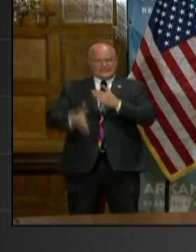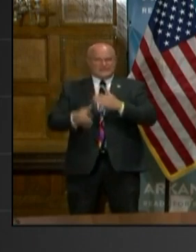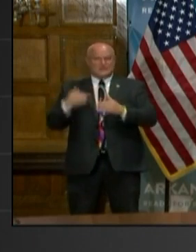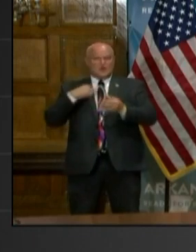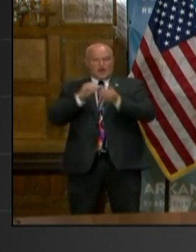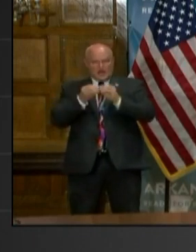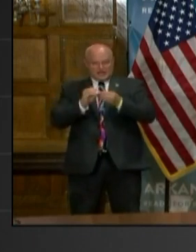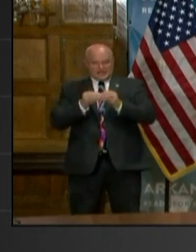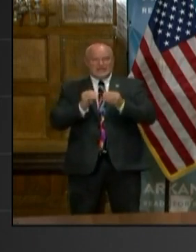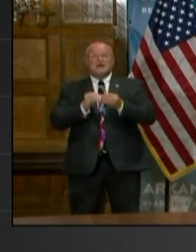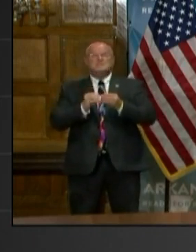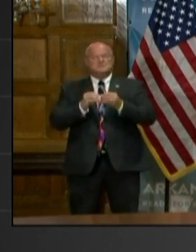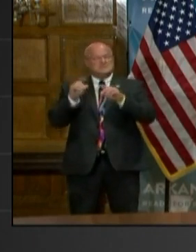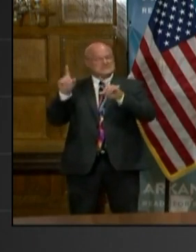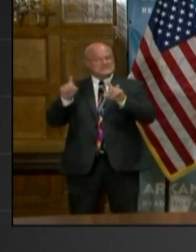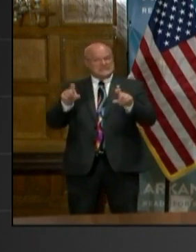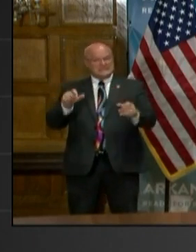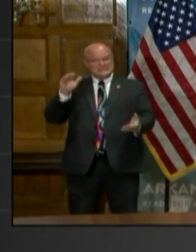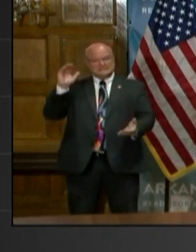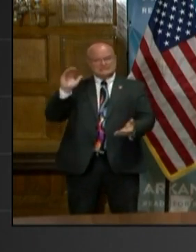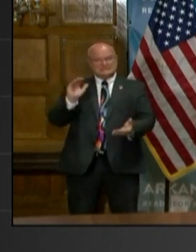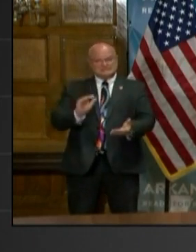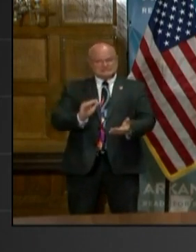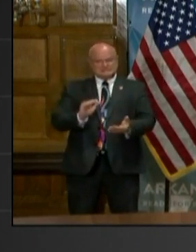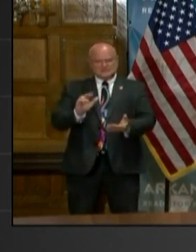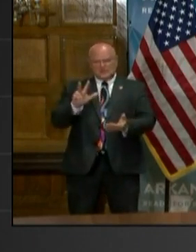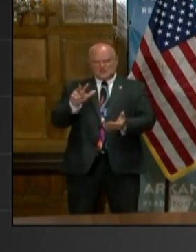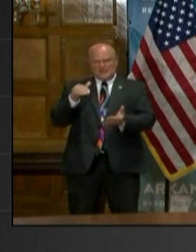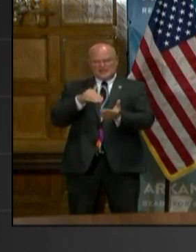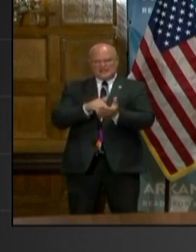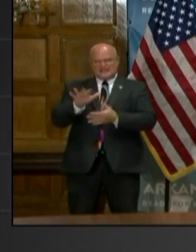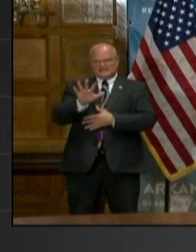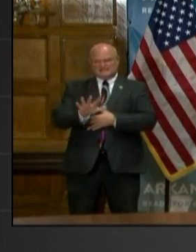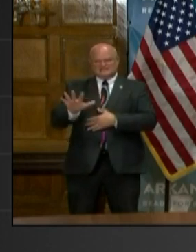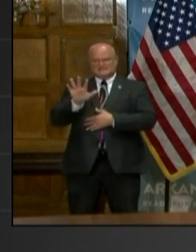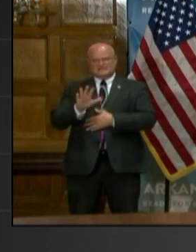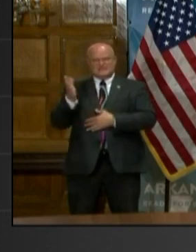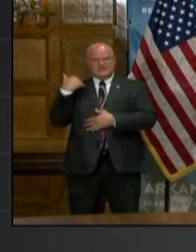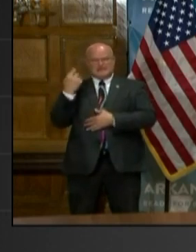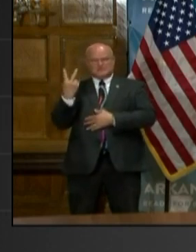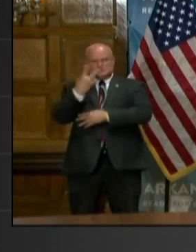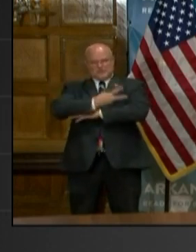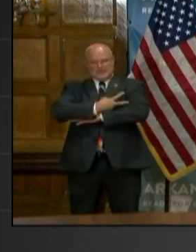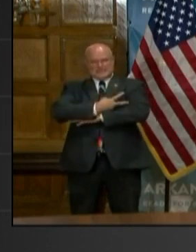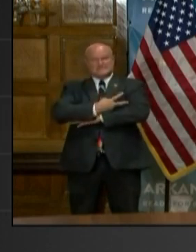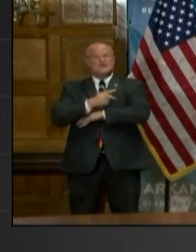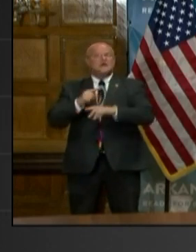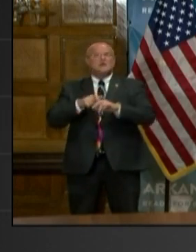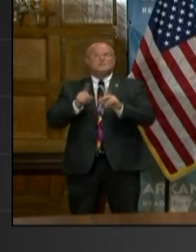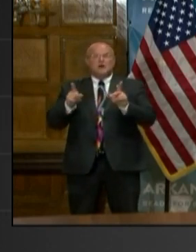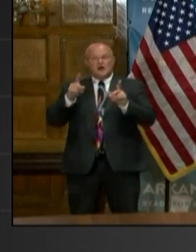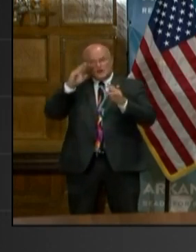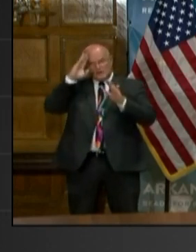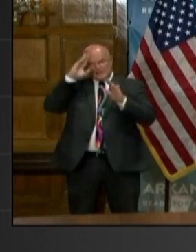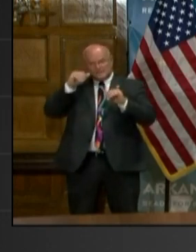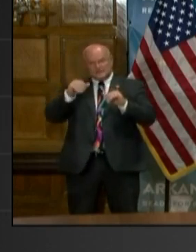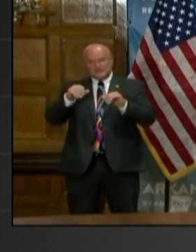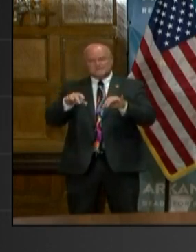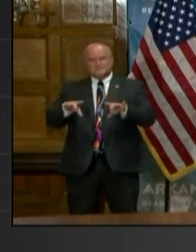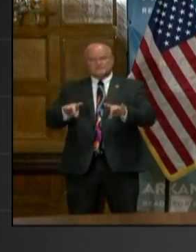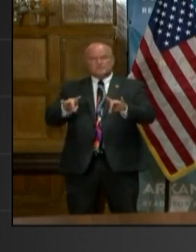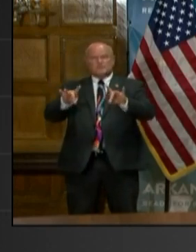our numbers in testing have been down in the 3,000s over the last 2 days, but we expect those to pick